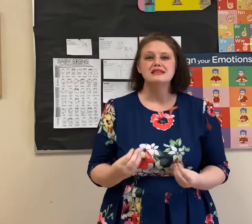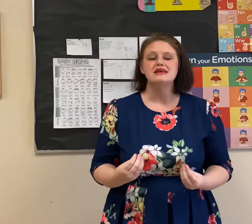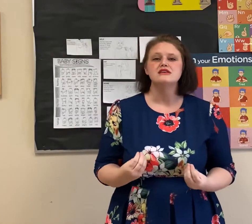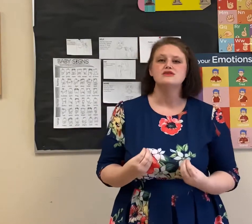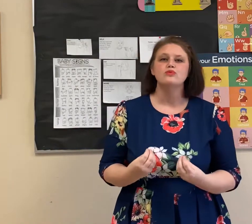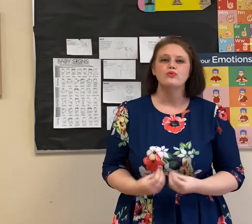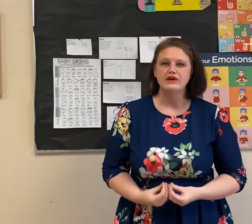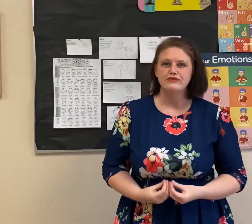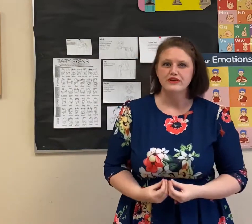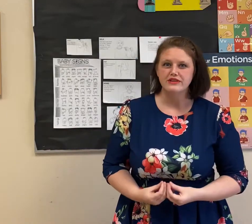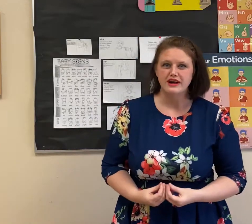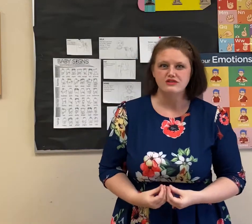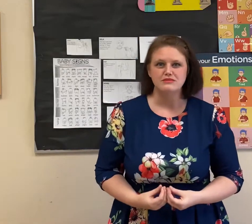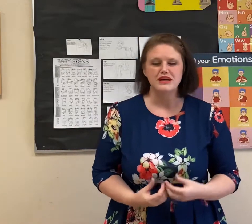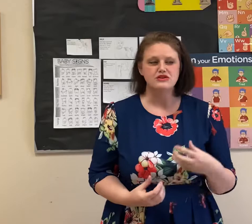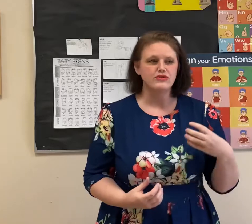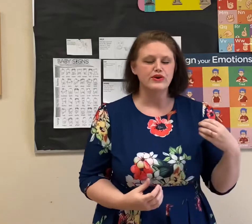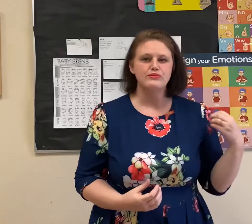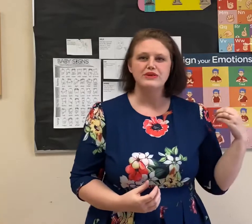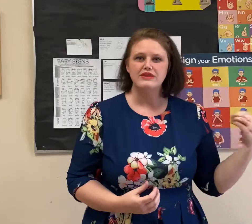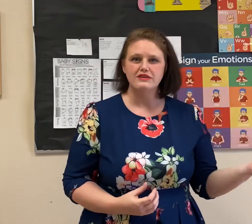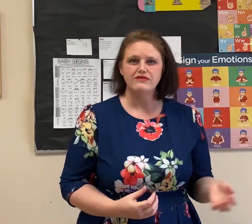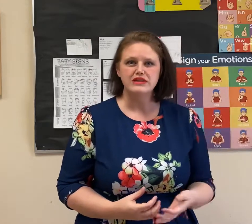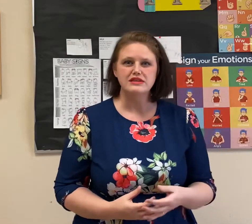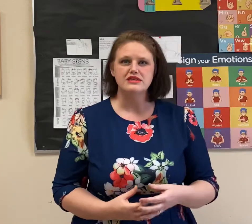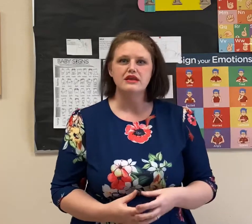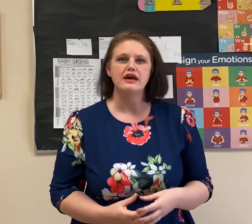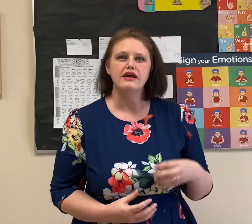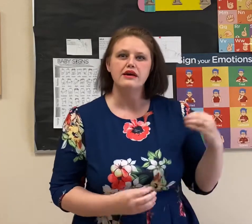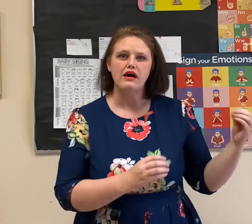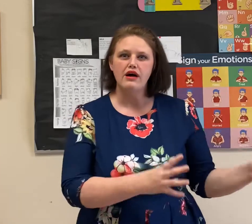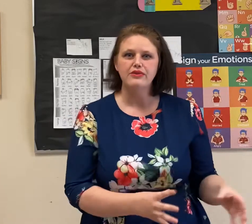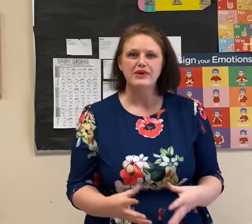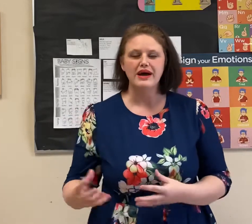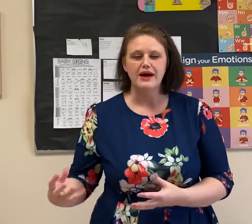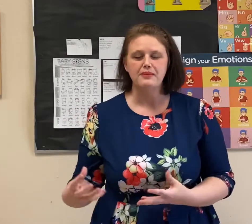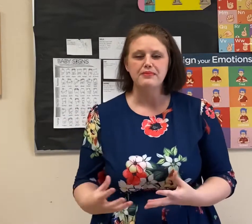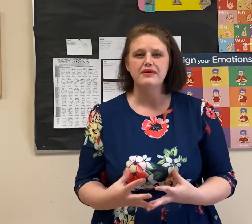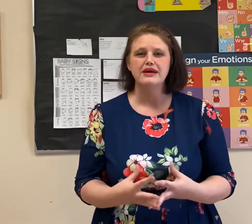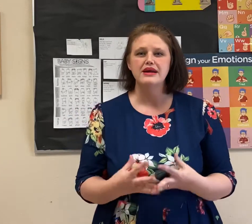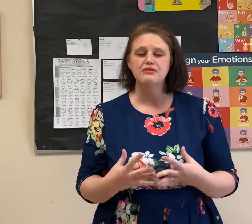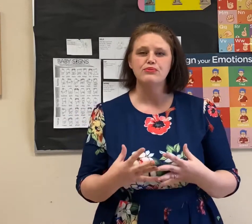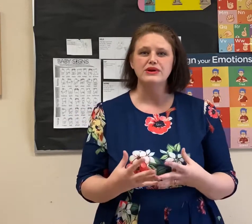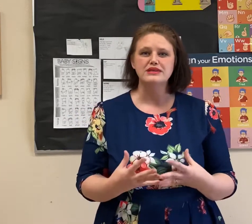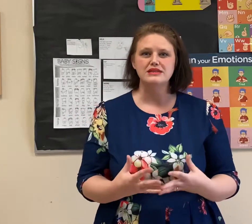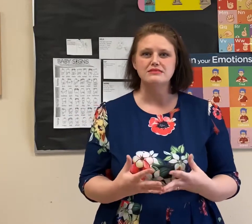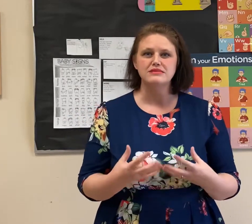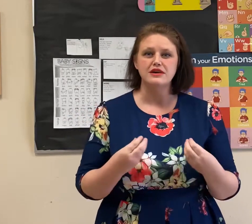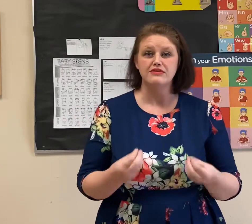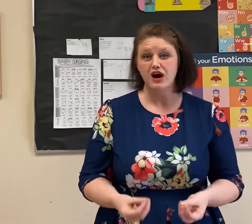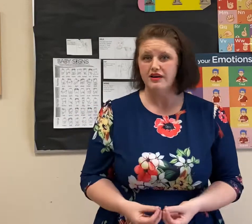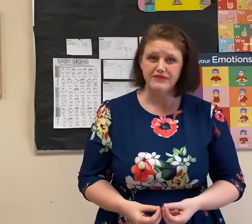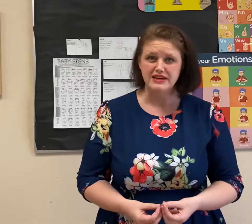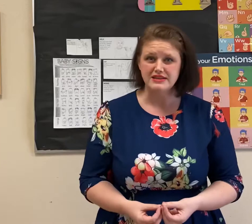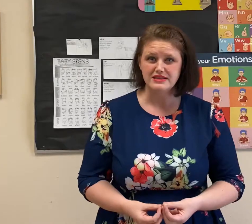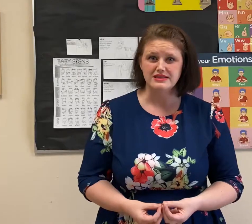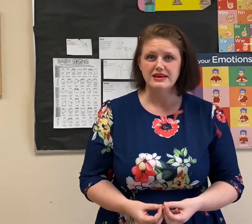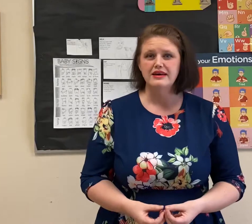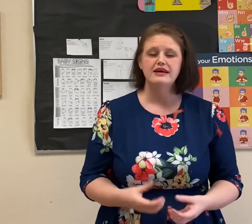is wonderful in the classroom. As you've heard with the infants all the way up, it brings them self-confidence, it helps